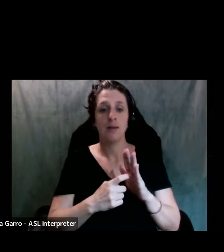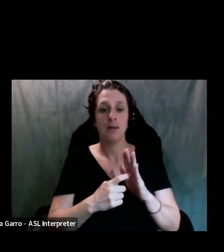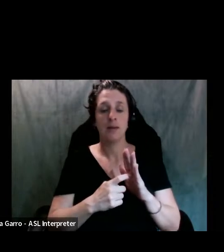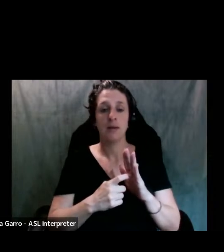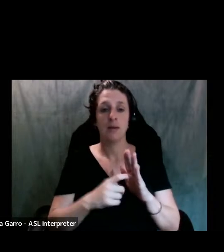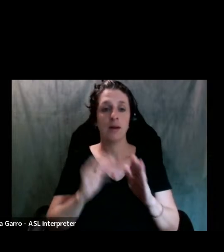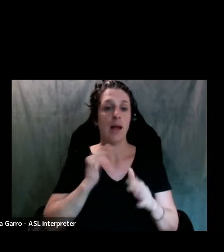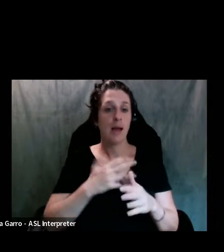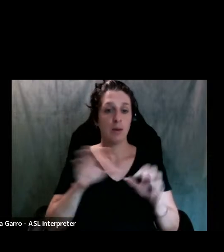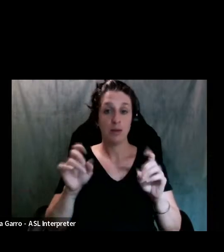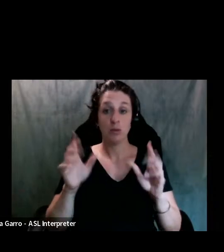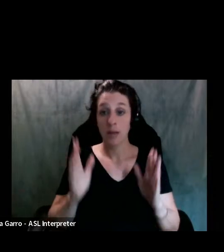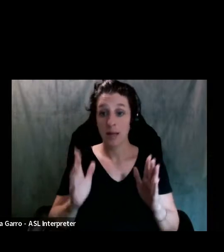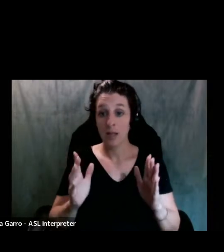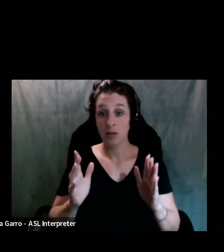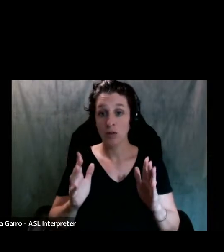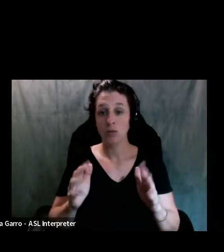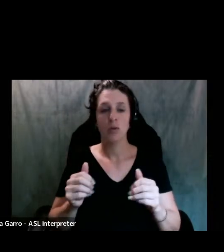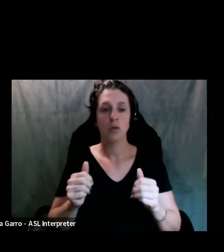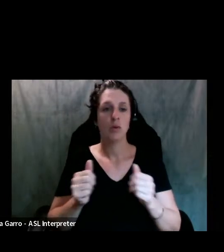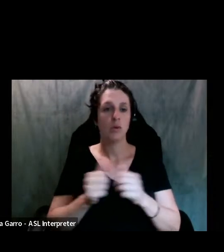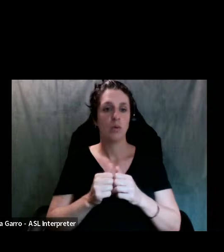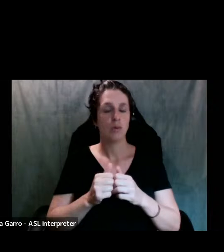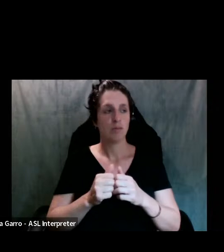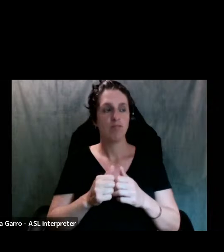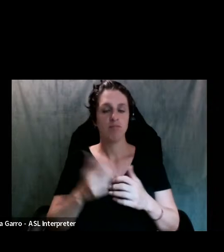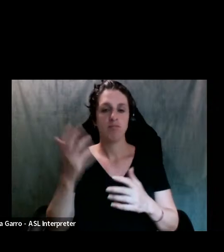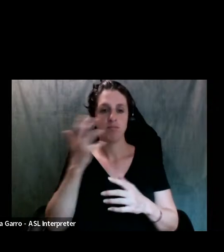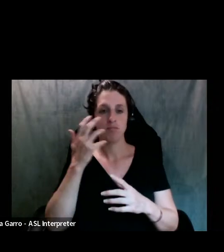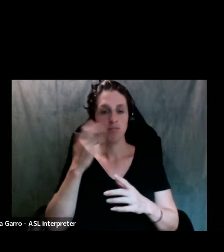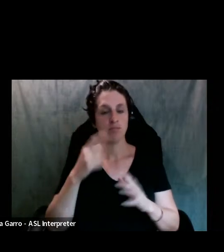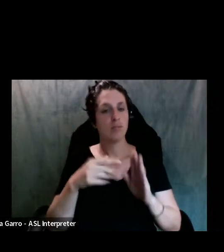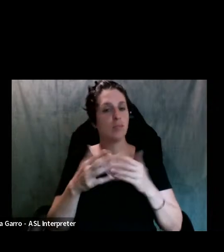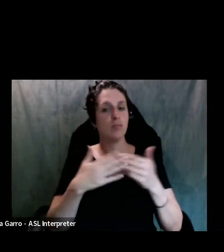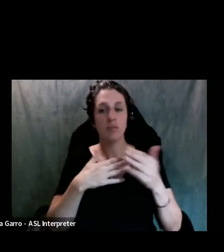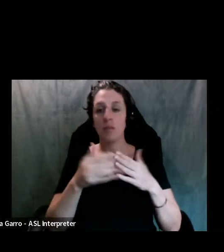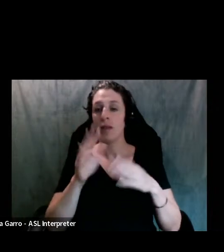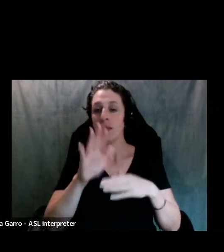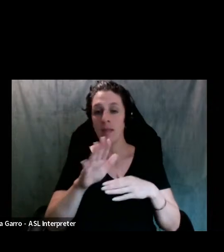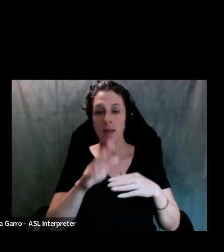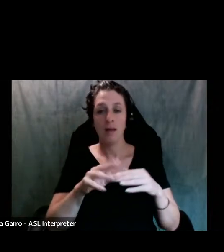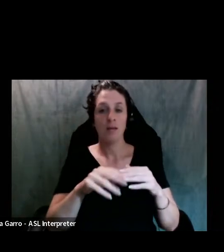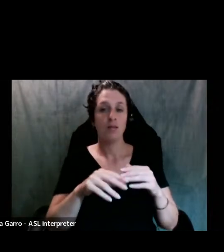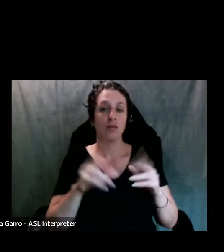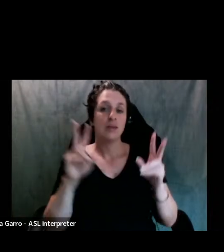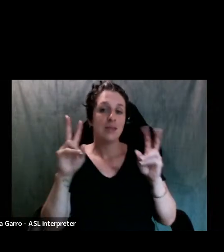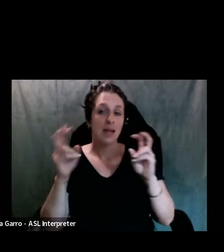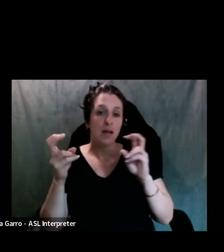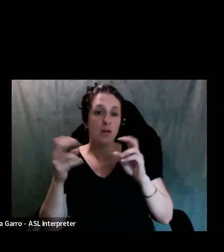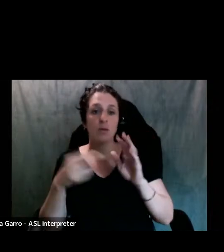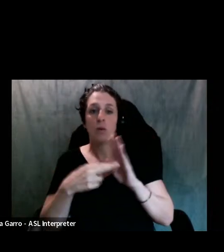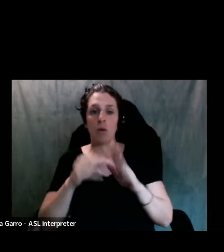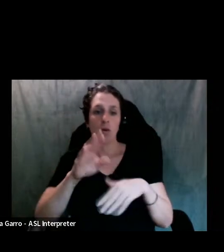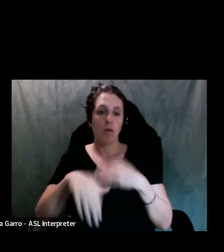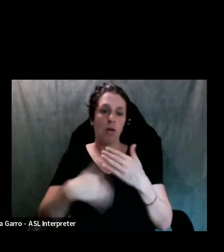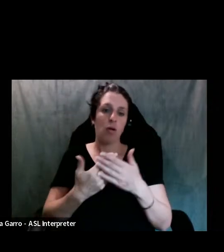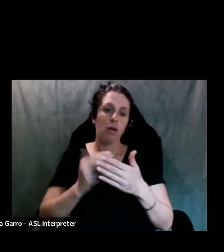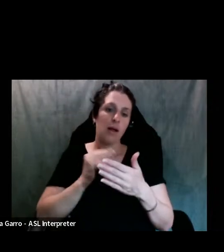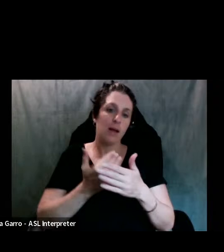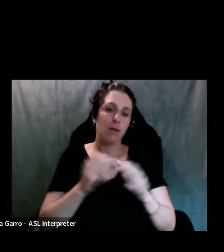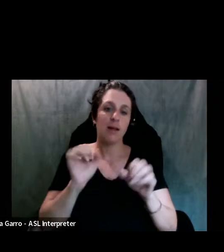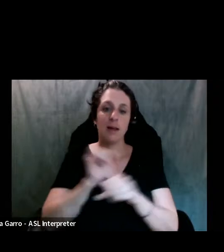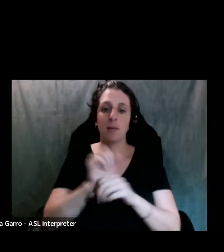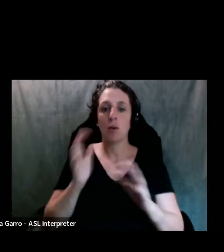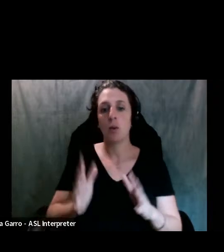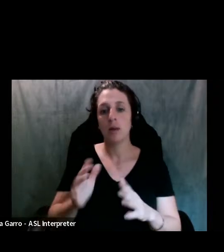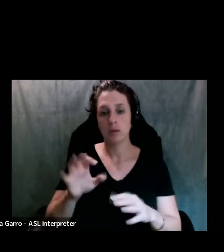our educators with such high esteem, regardless of a person's title or role in the district. All of our employees are educators charged